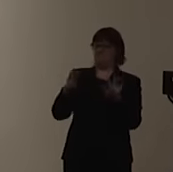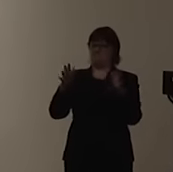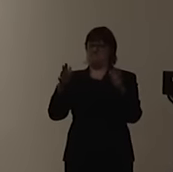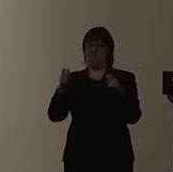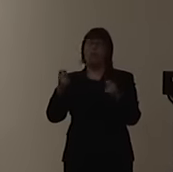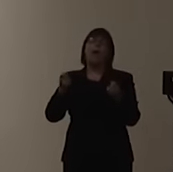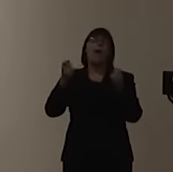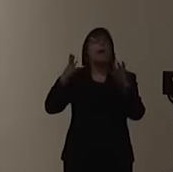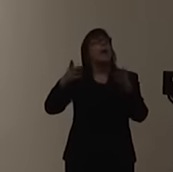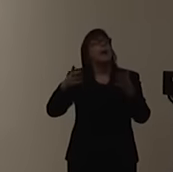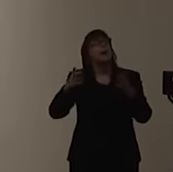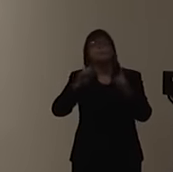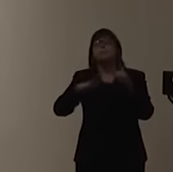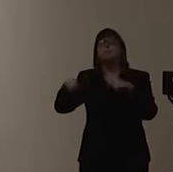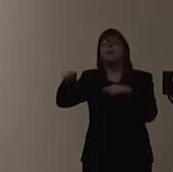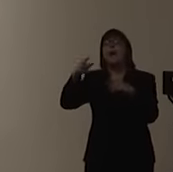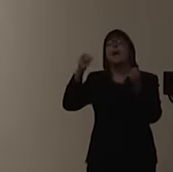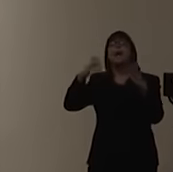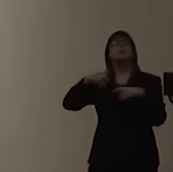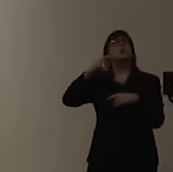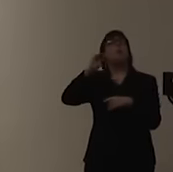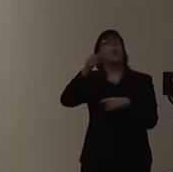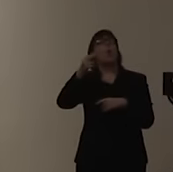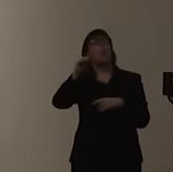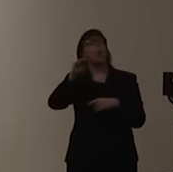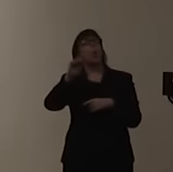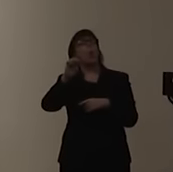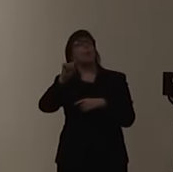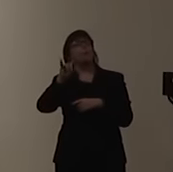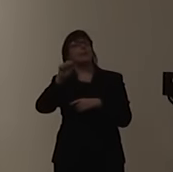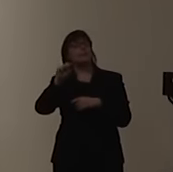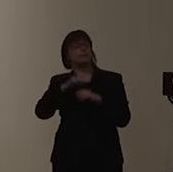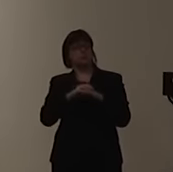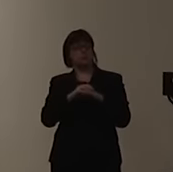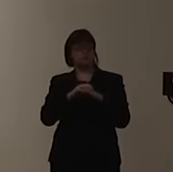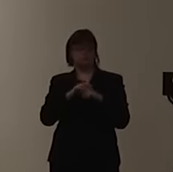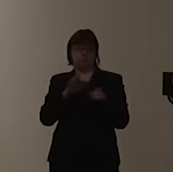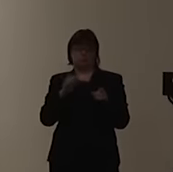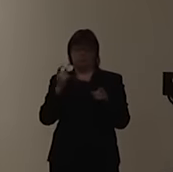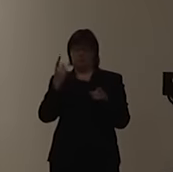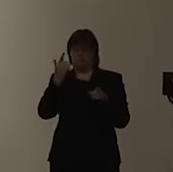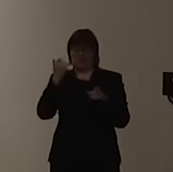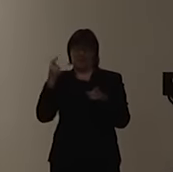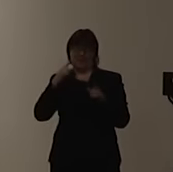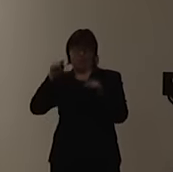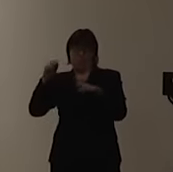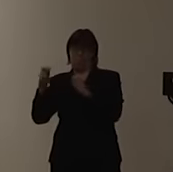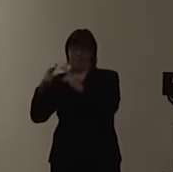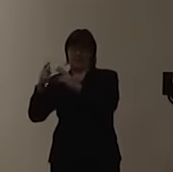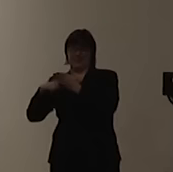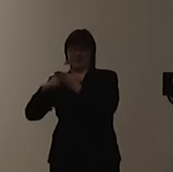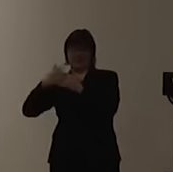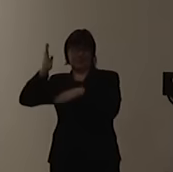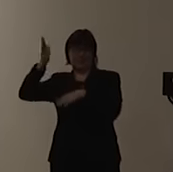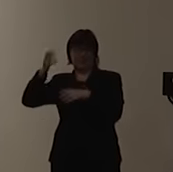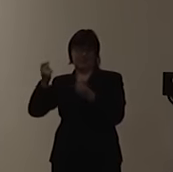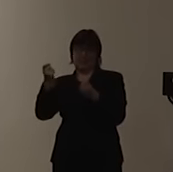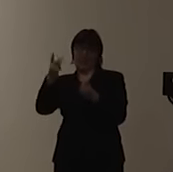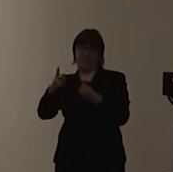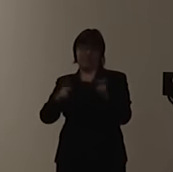could say, how many of you are homeless? Because I have given lectures in Paris where at least half of the people who attended them were